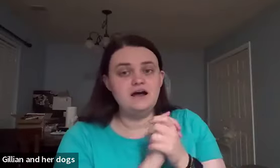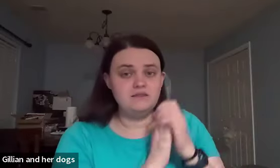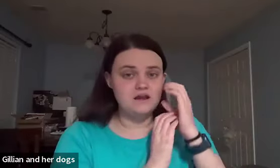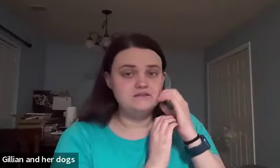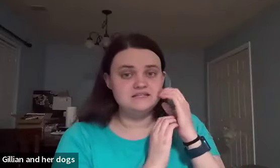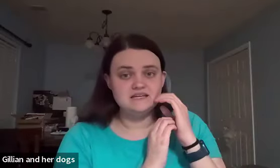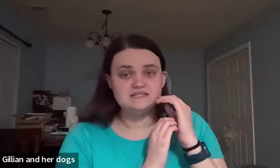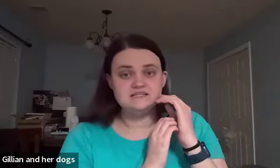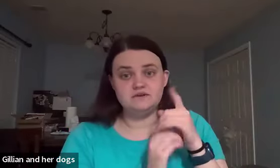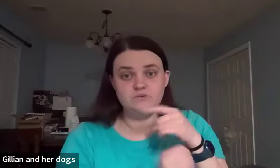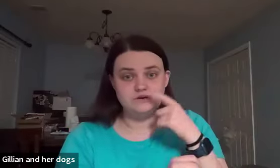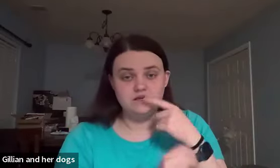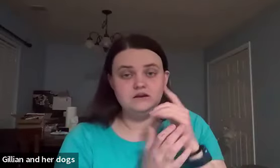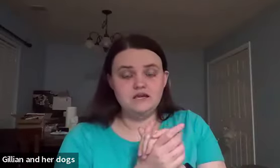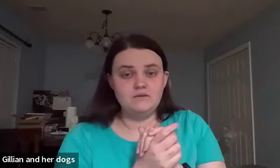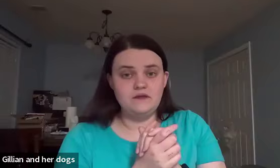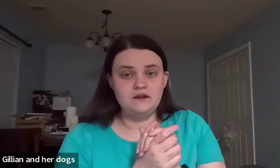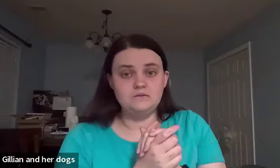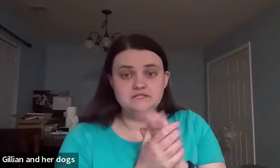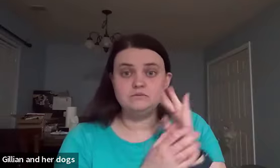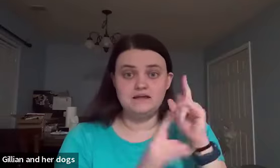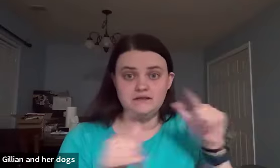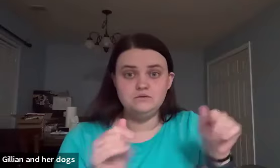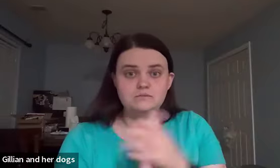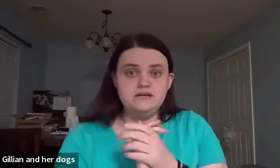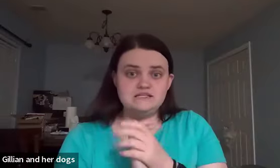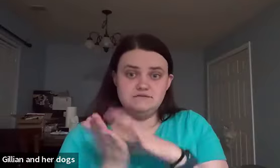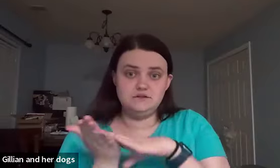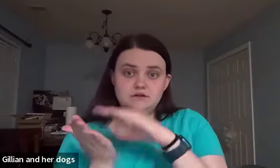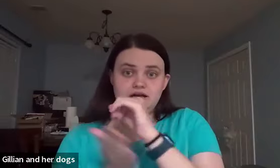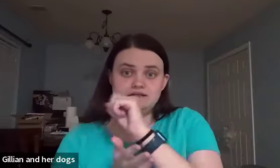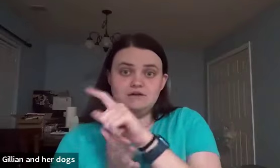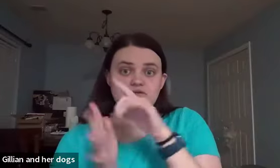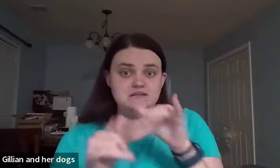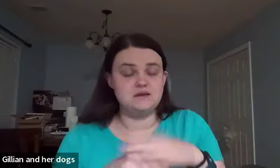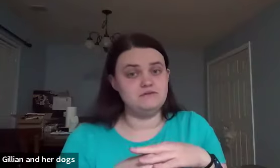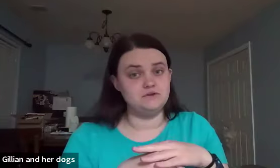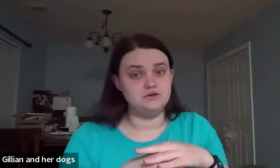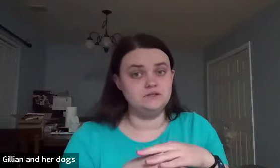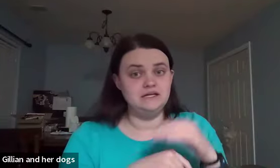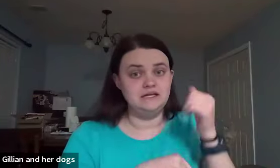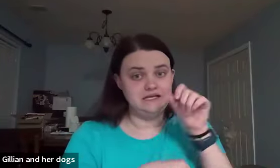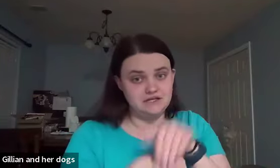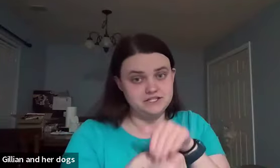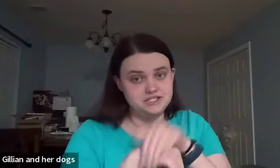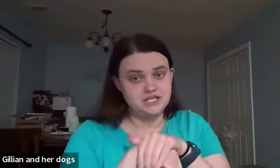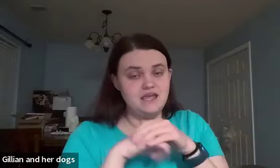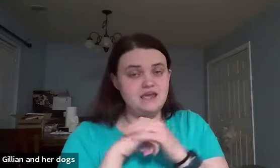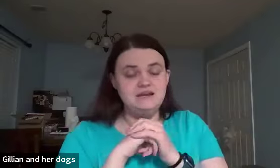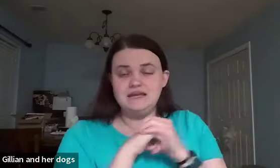a lot of these kids, even when they're hearing, they're still bilingual because they have learned ASL at the same time they've learned English. And